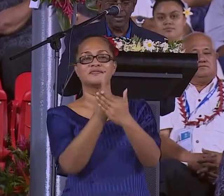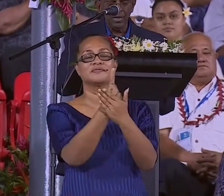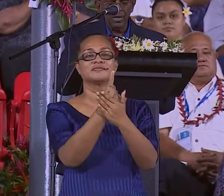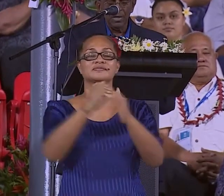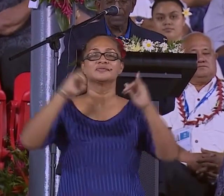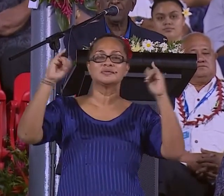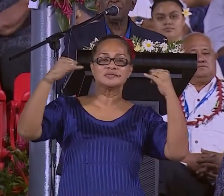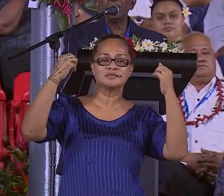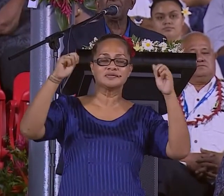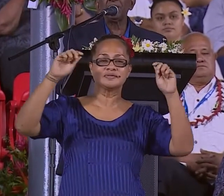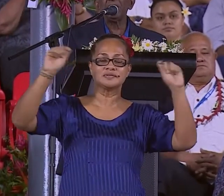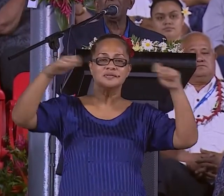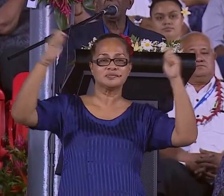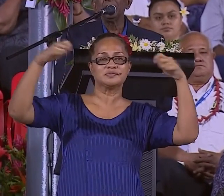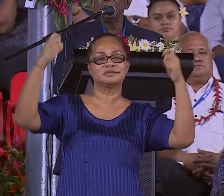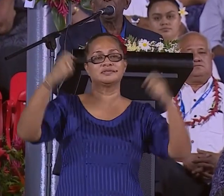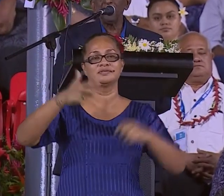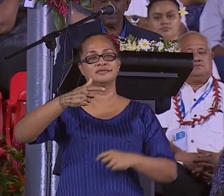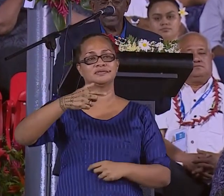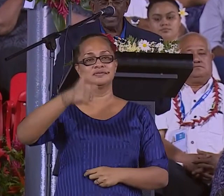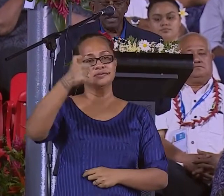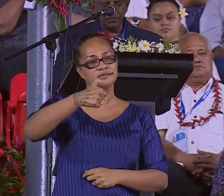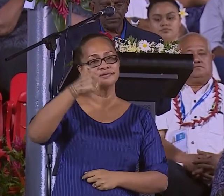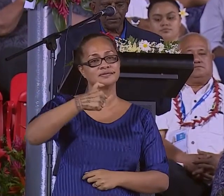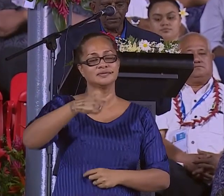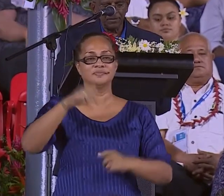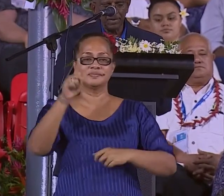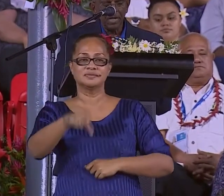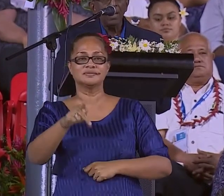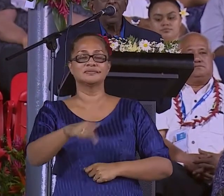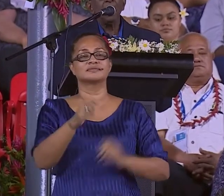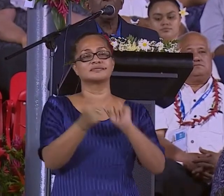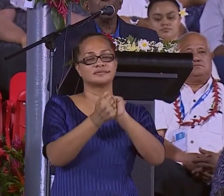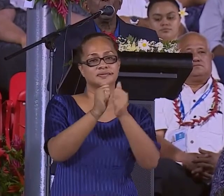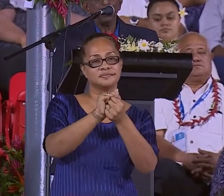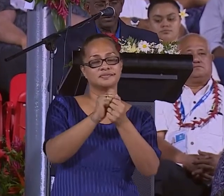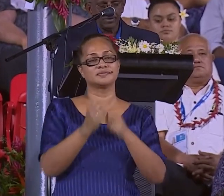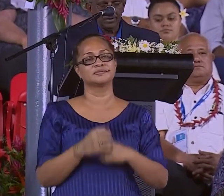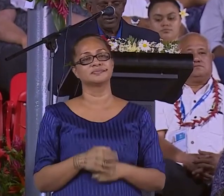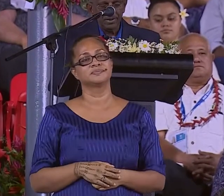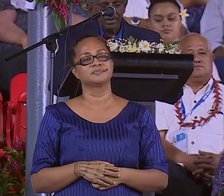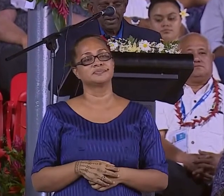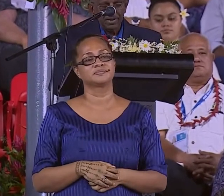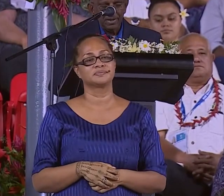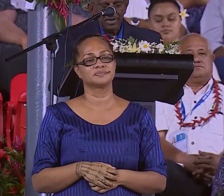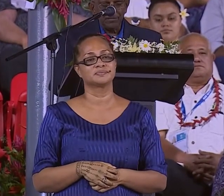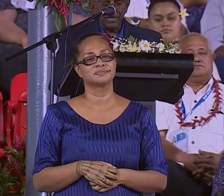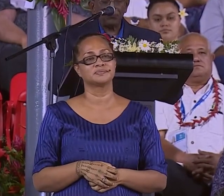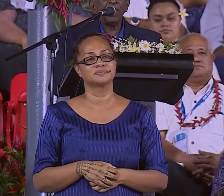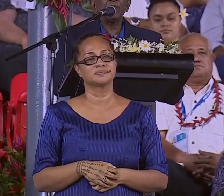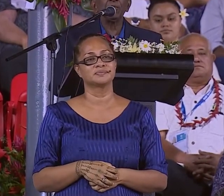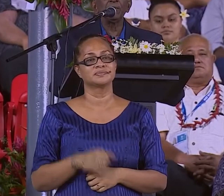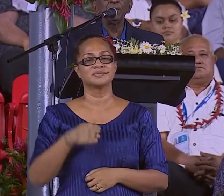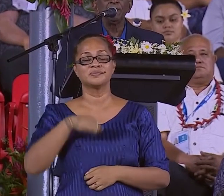celebration of the 16th Pacific Games. I accord a